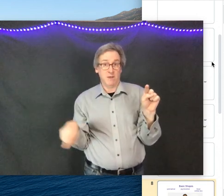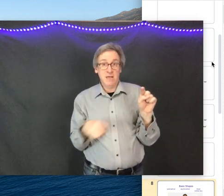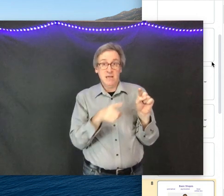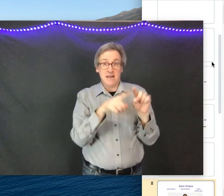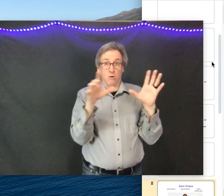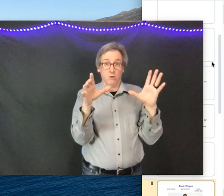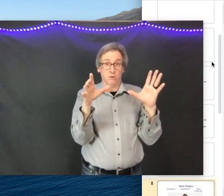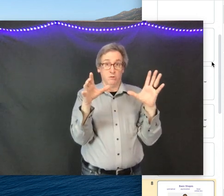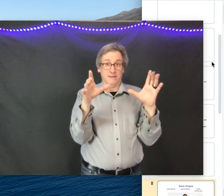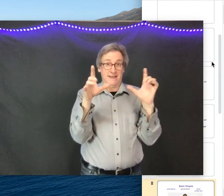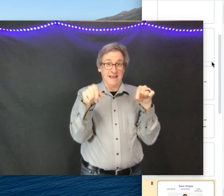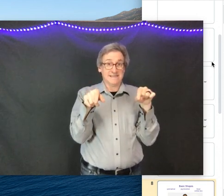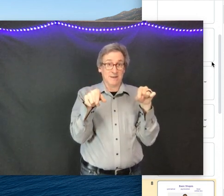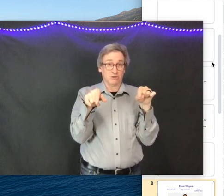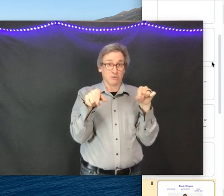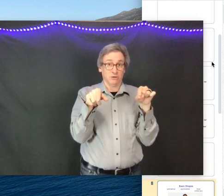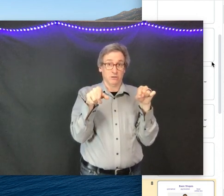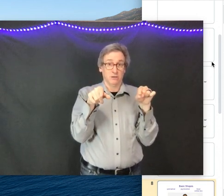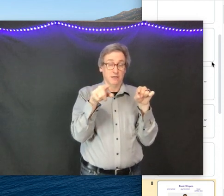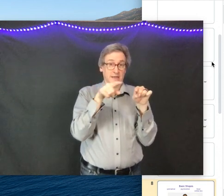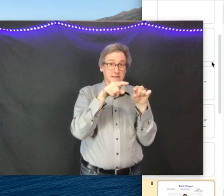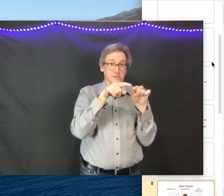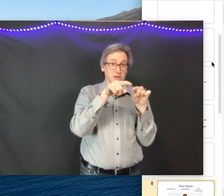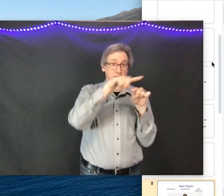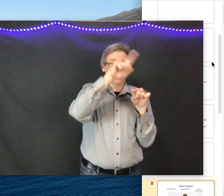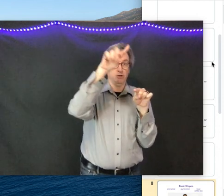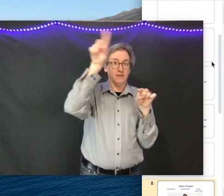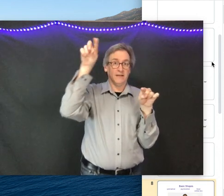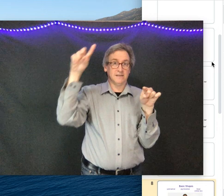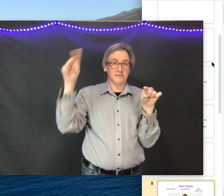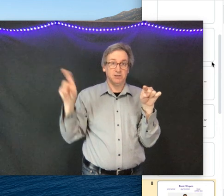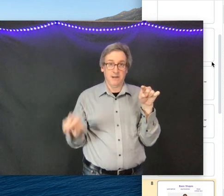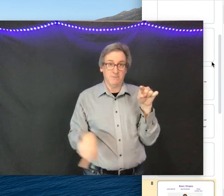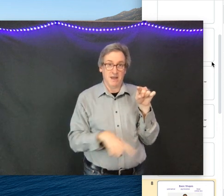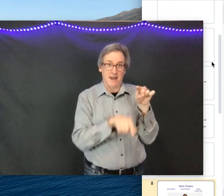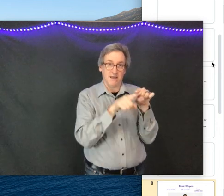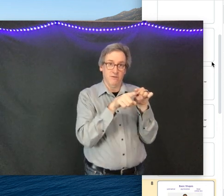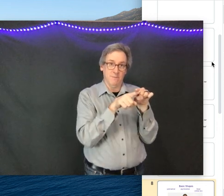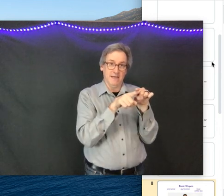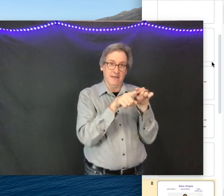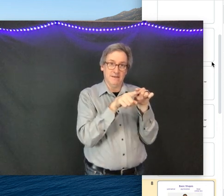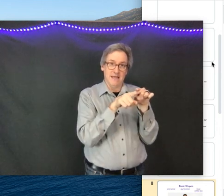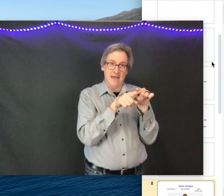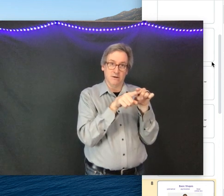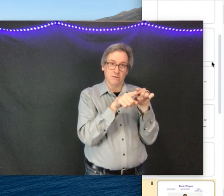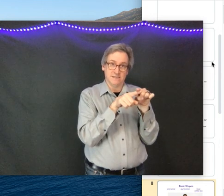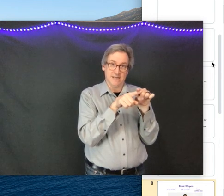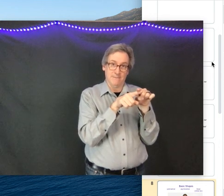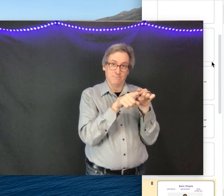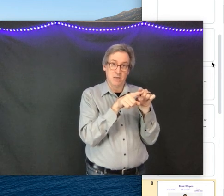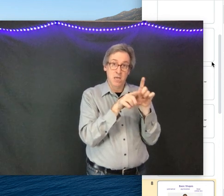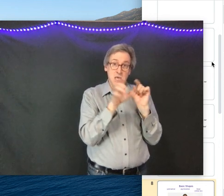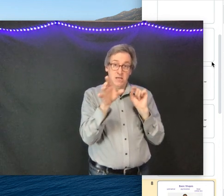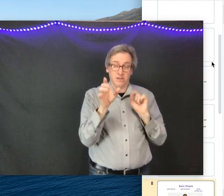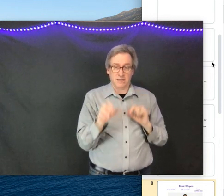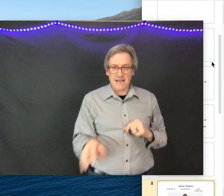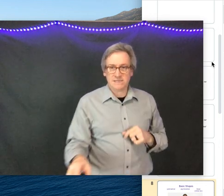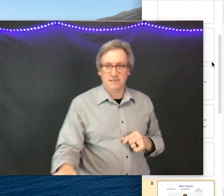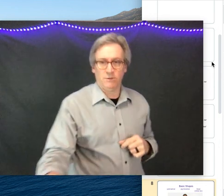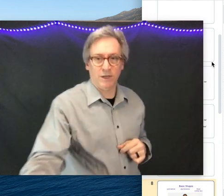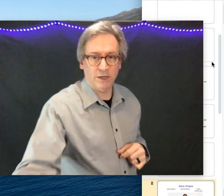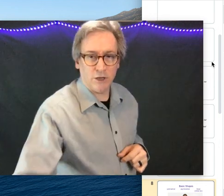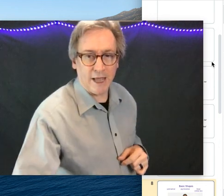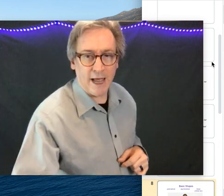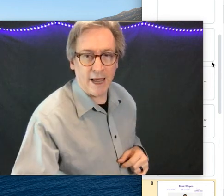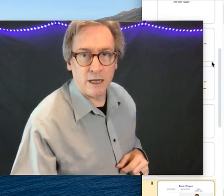and from. Now, the asymmetrical is assuming that it's a shape that the beginning and the end are the same. The last